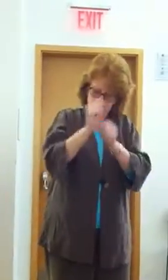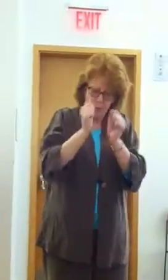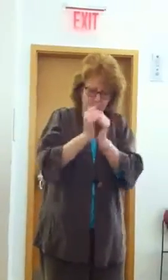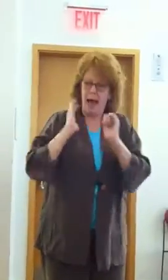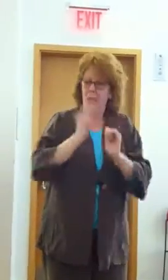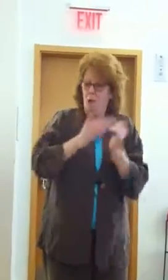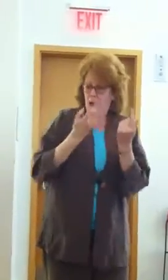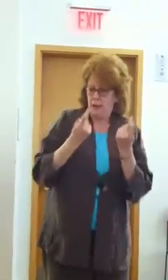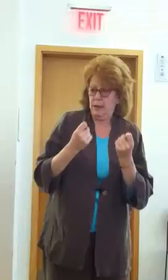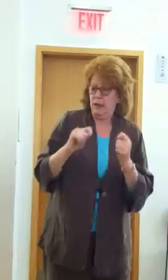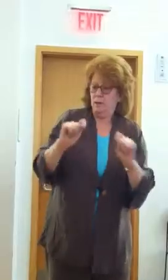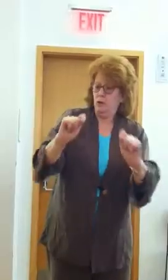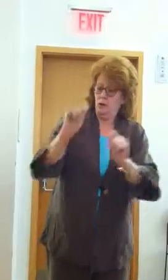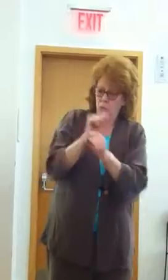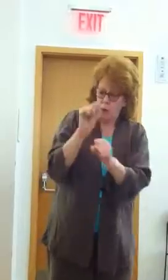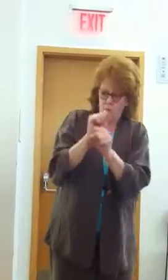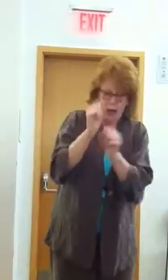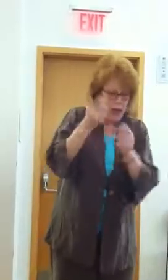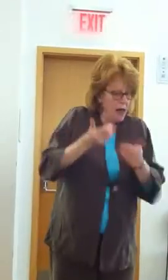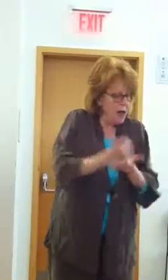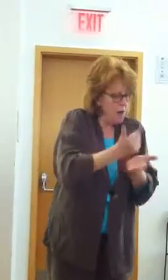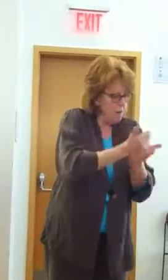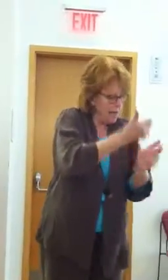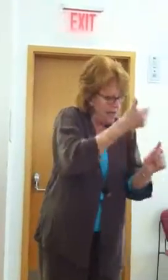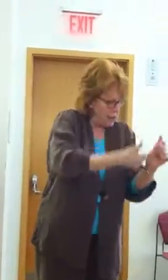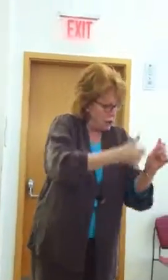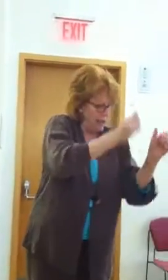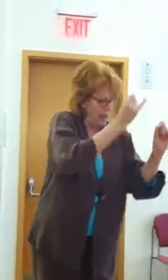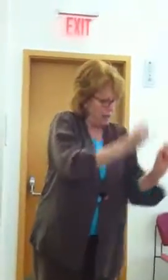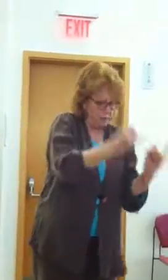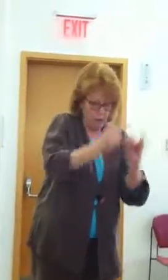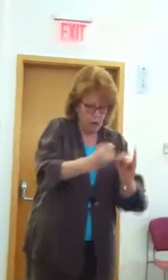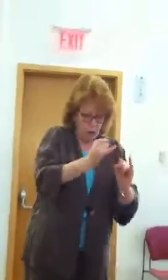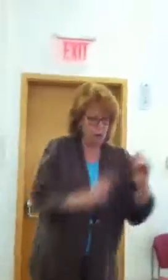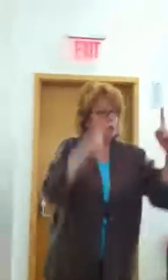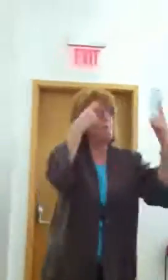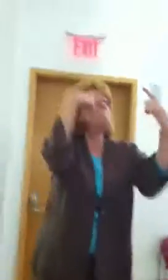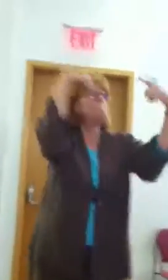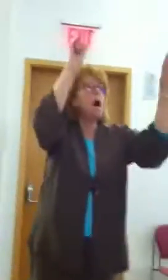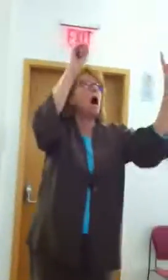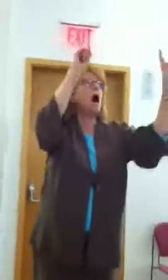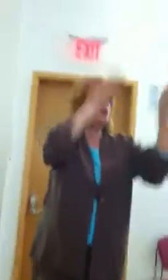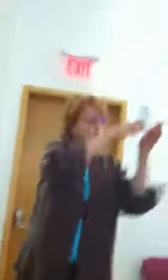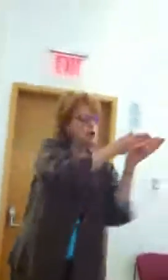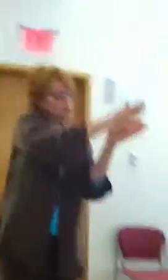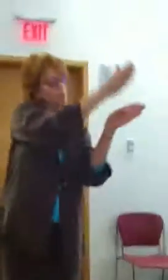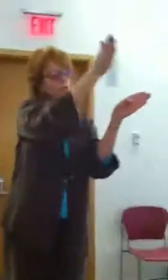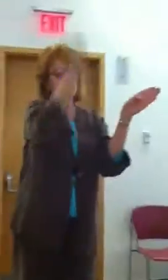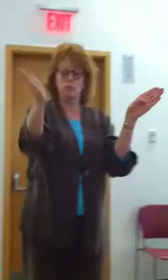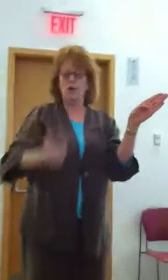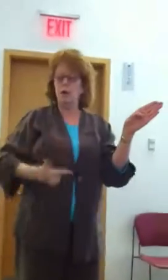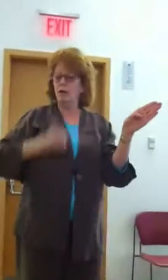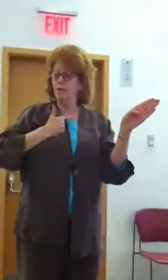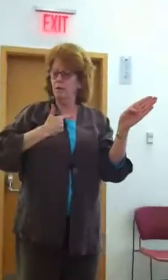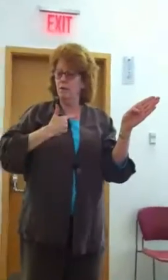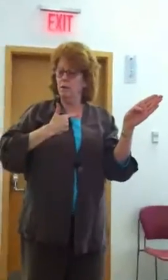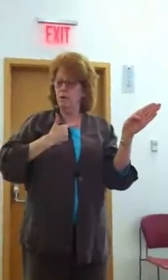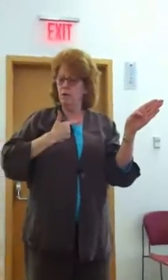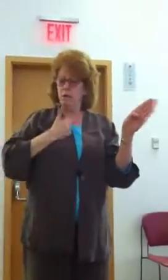each individual to reach his potential across his lifespan, from